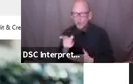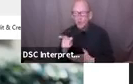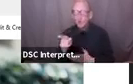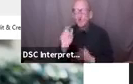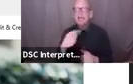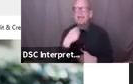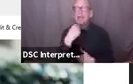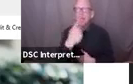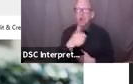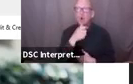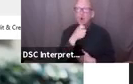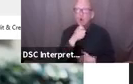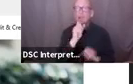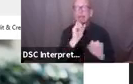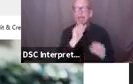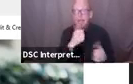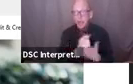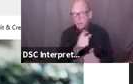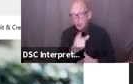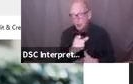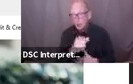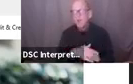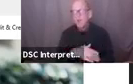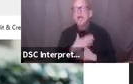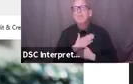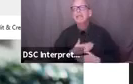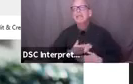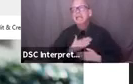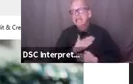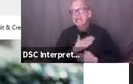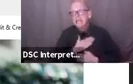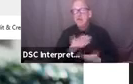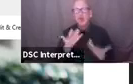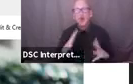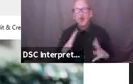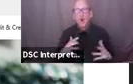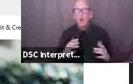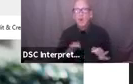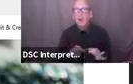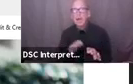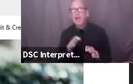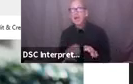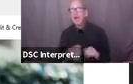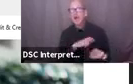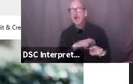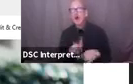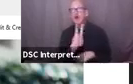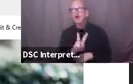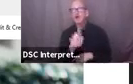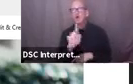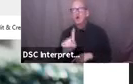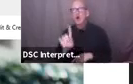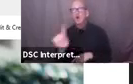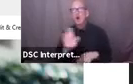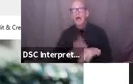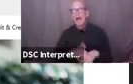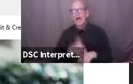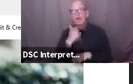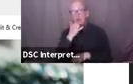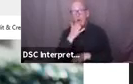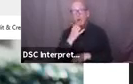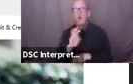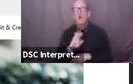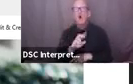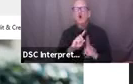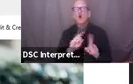you to the folks who can help you. So please don't hesitate to call 211 on your phone, or go